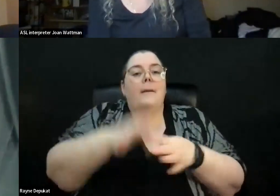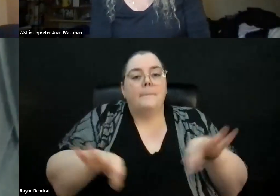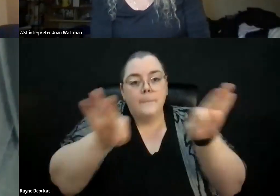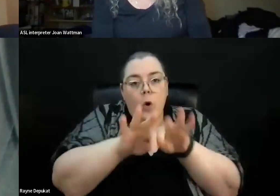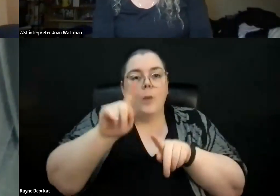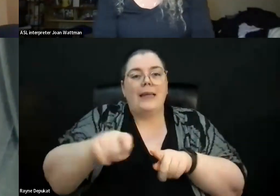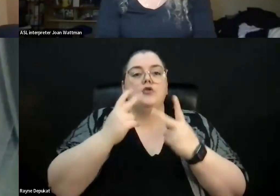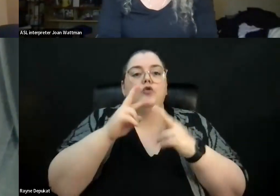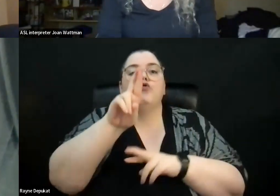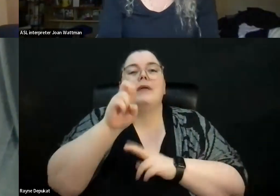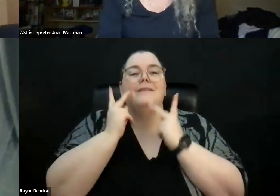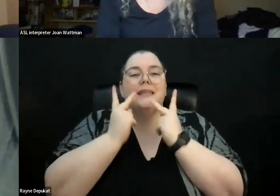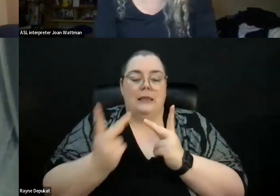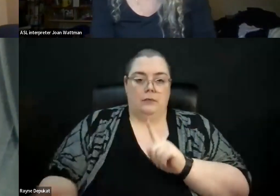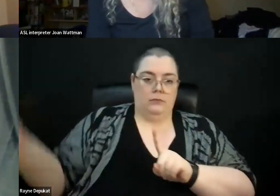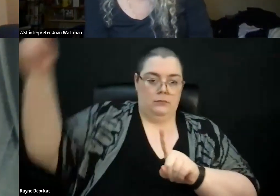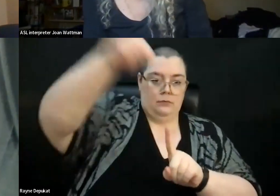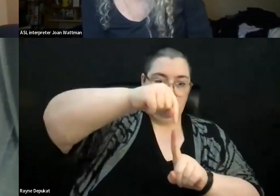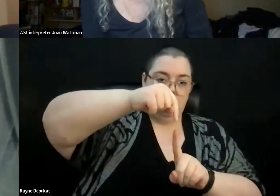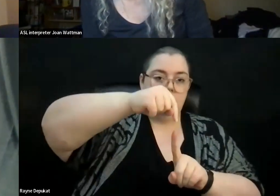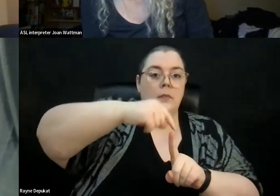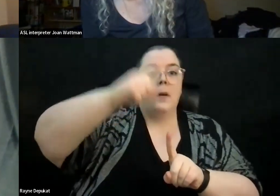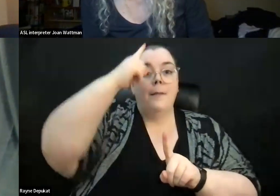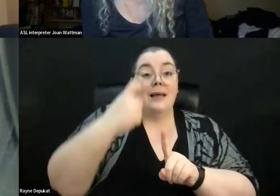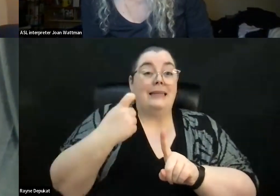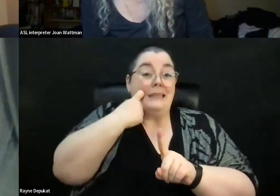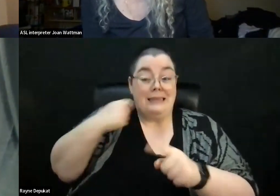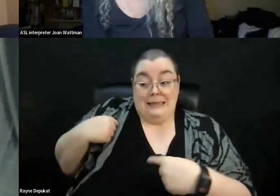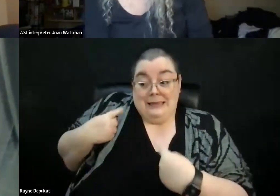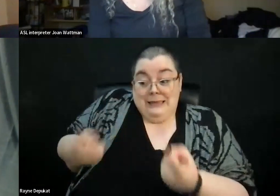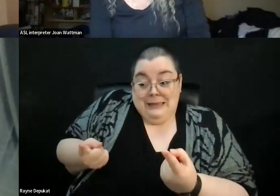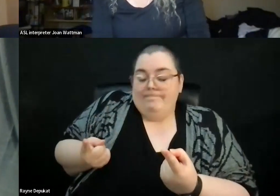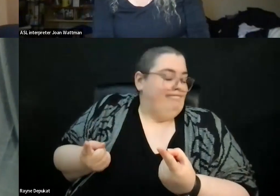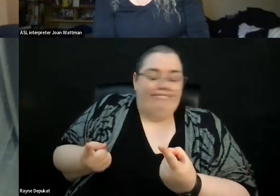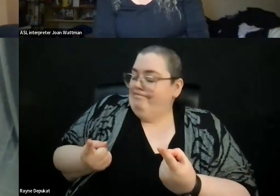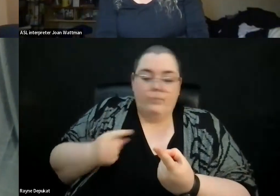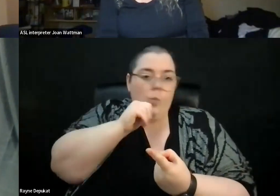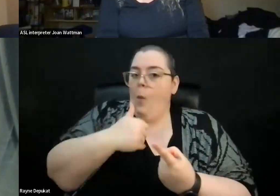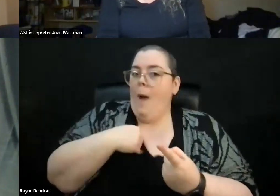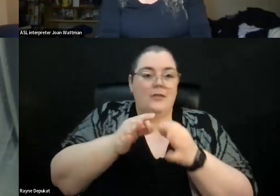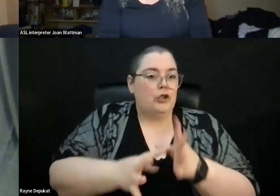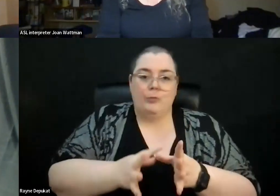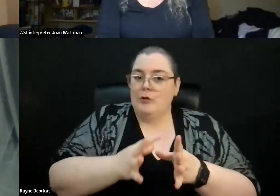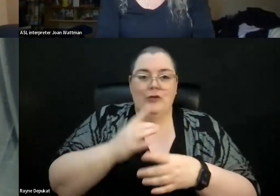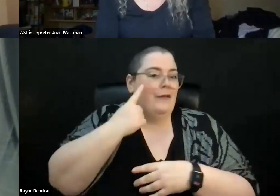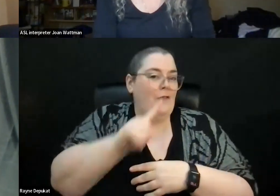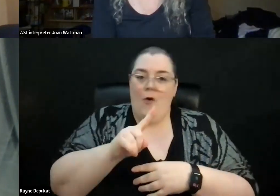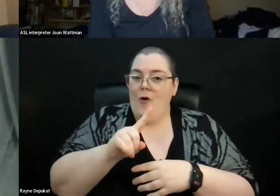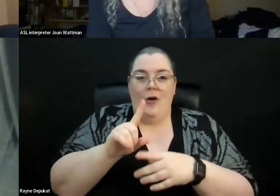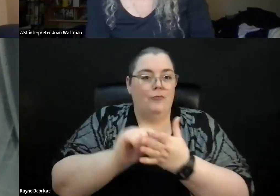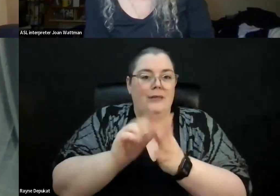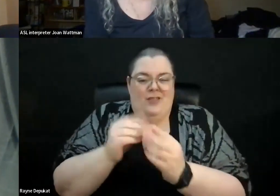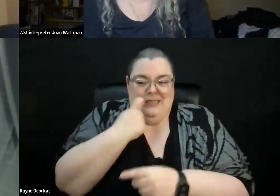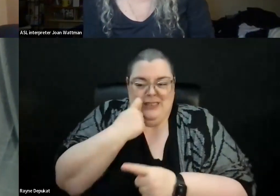way back. And what I feel like is it's important to revisit that. And what has been happening in the last 2